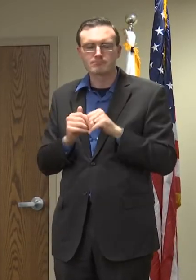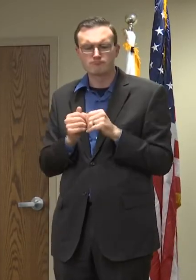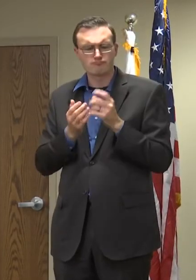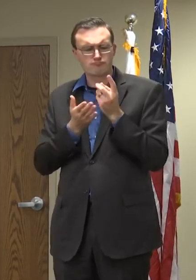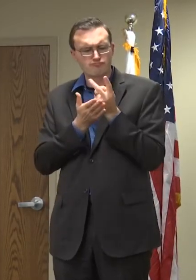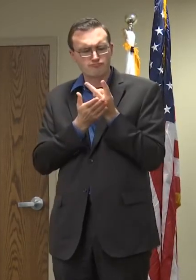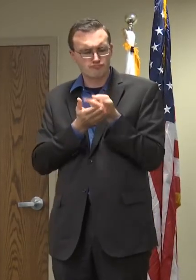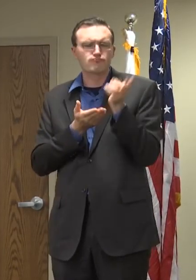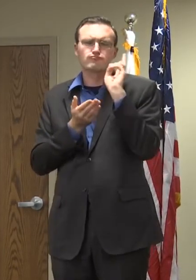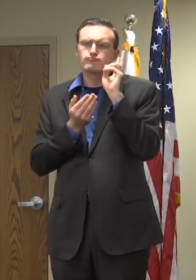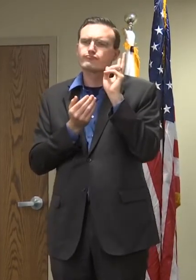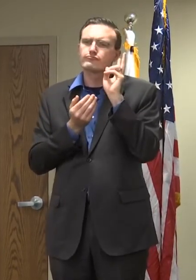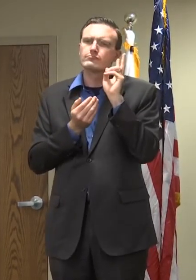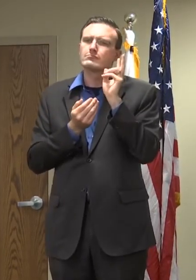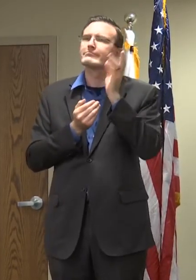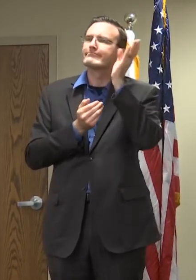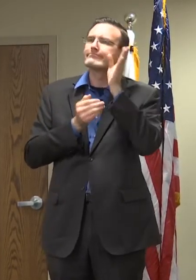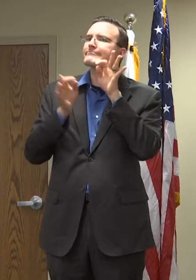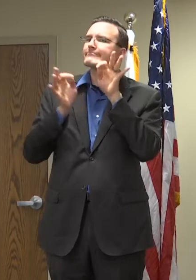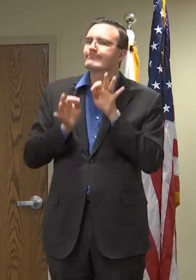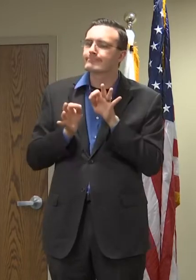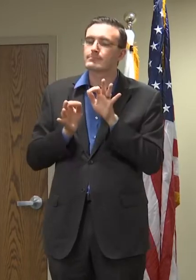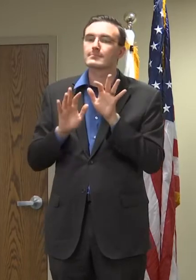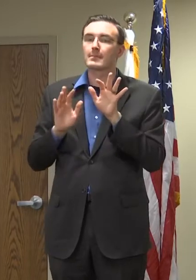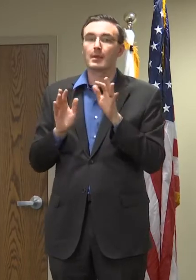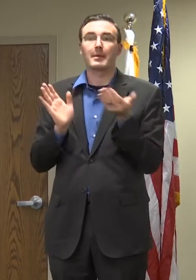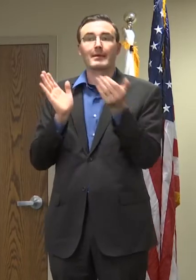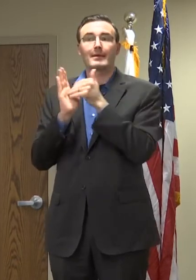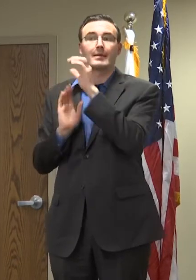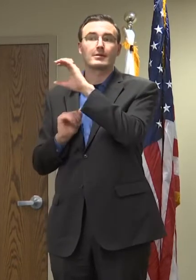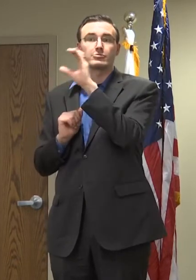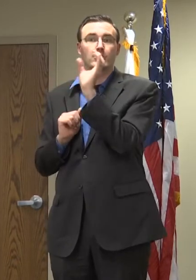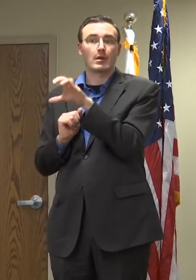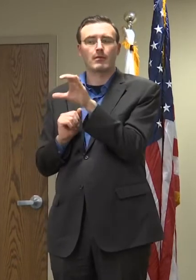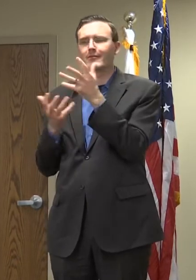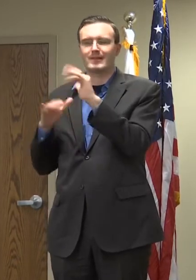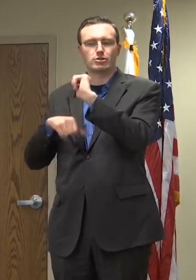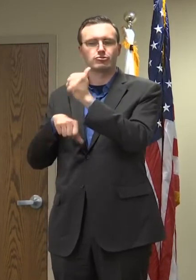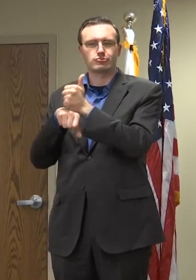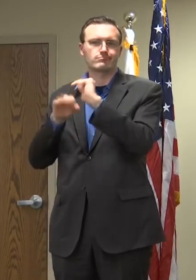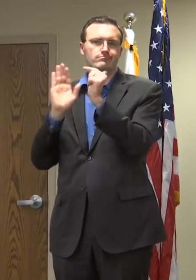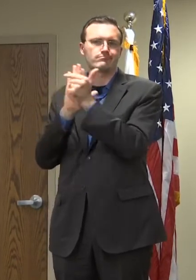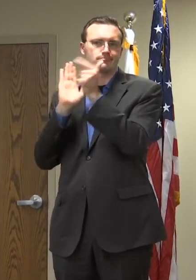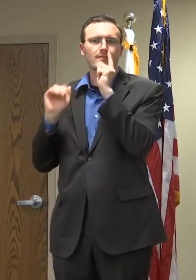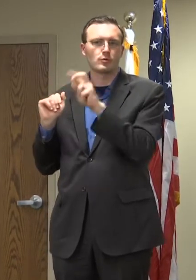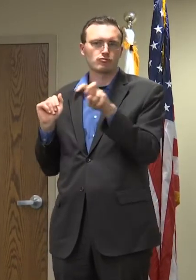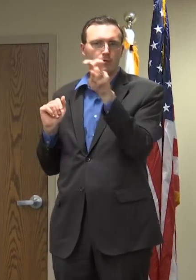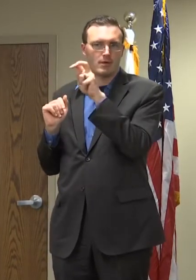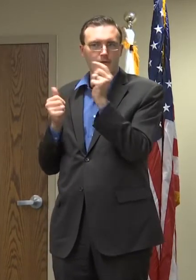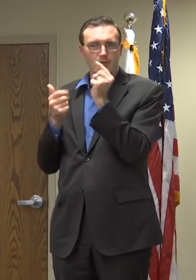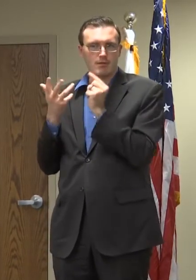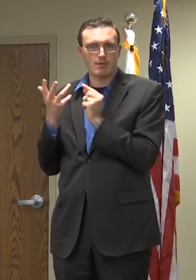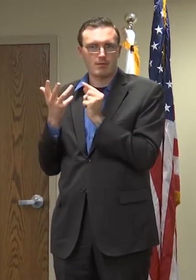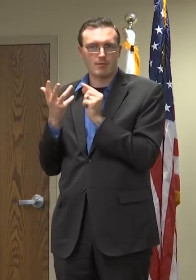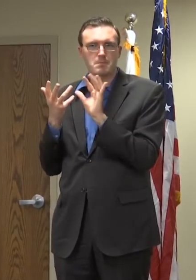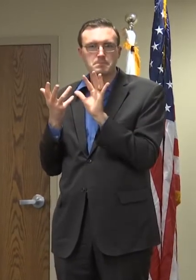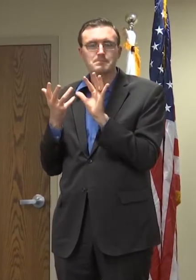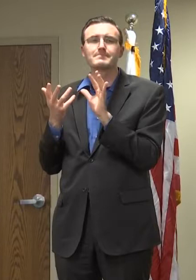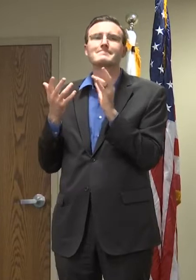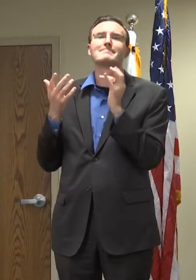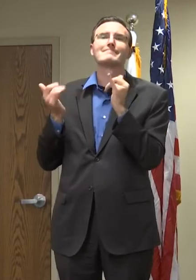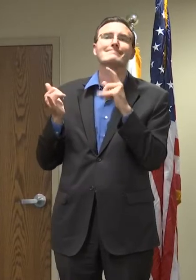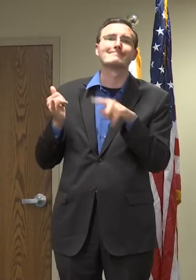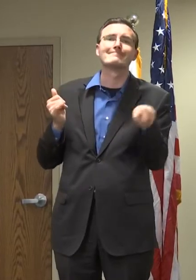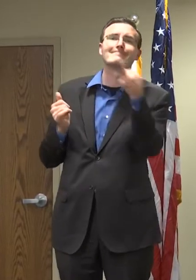now, but again, we know the city of Chicago's issued some travel bans. But I've got to talk to you as the public, as